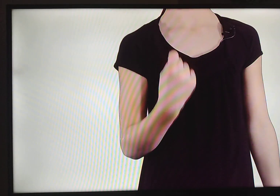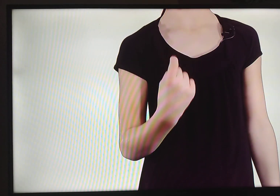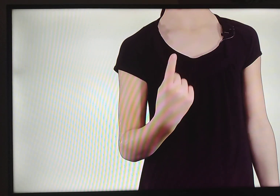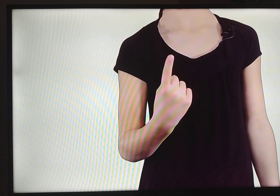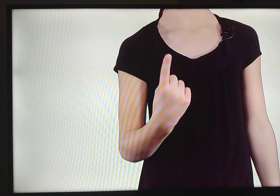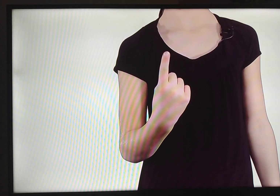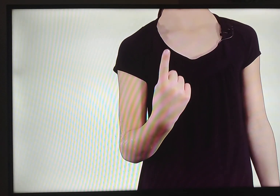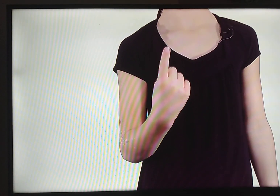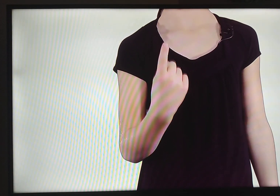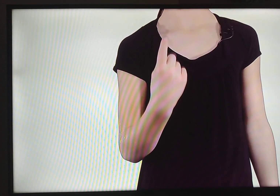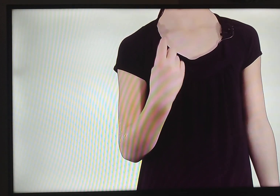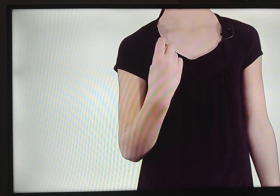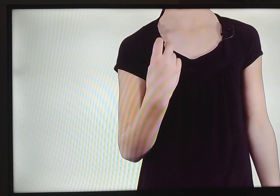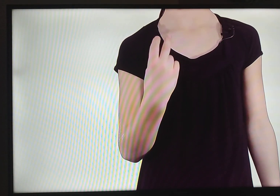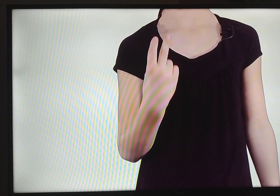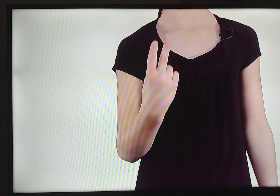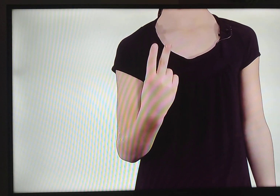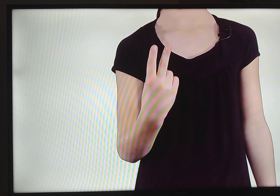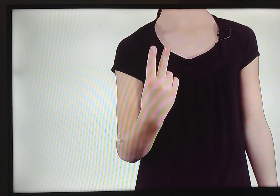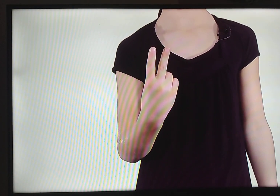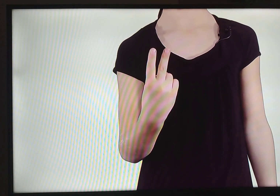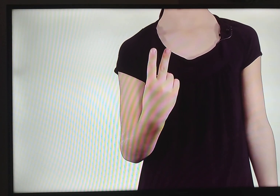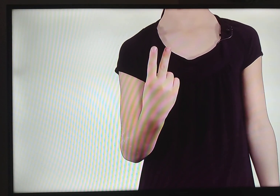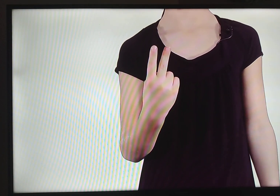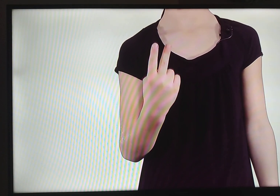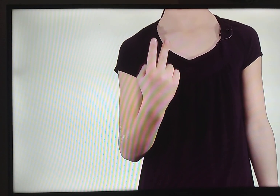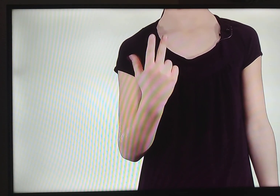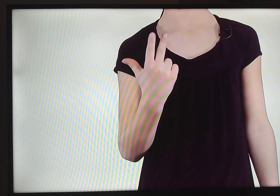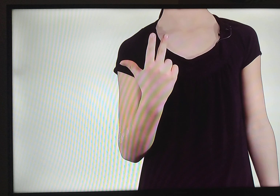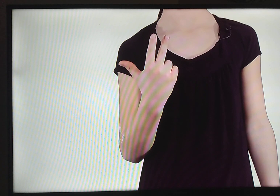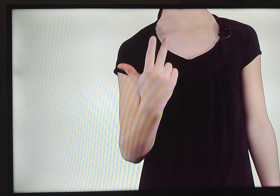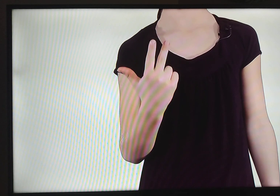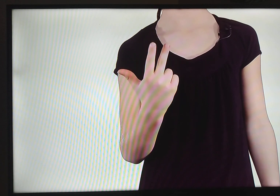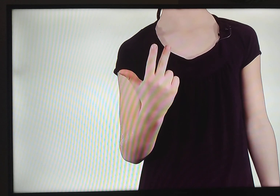one Two I really need to learn sign language three